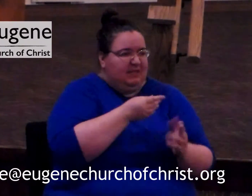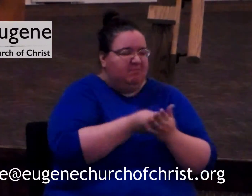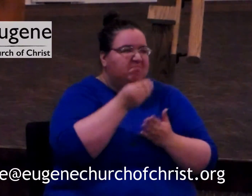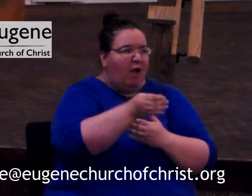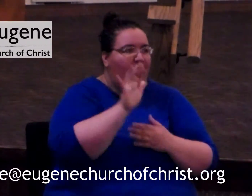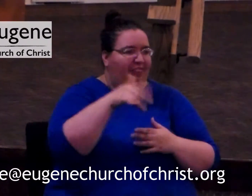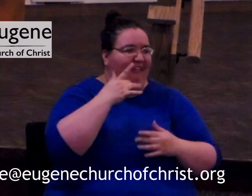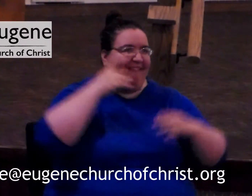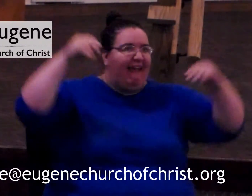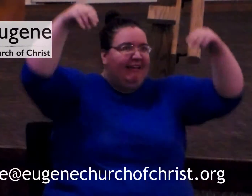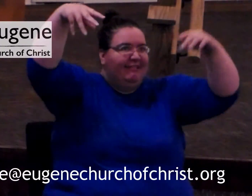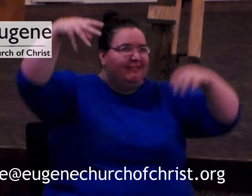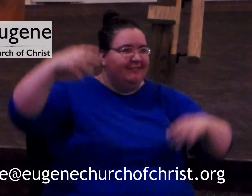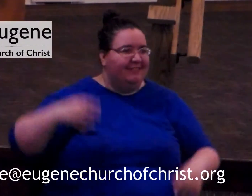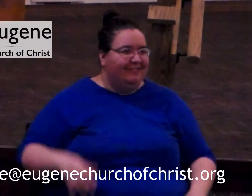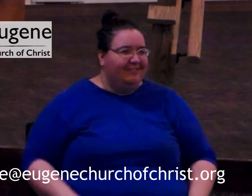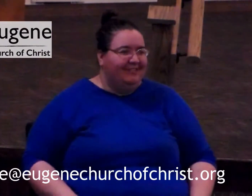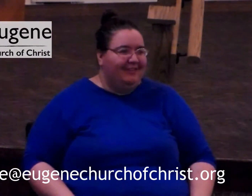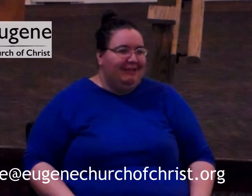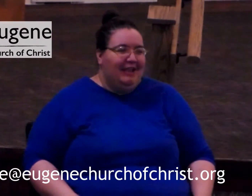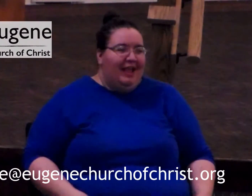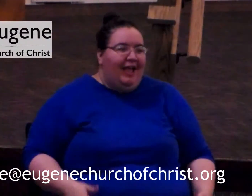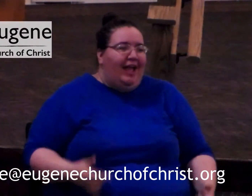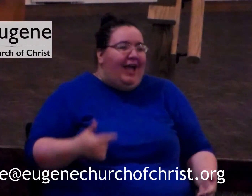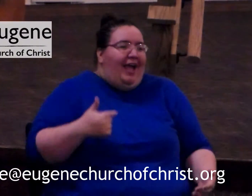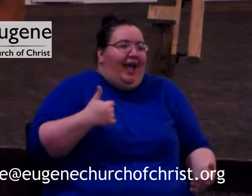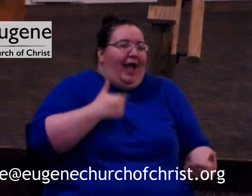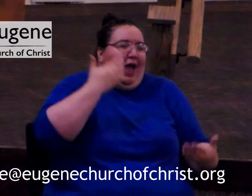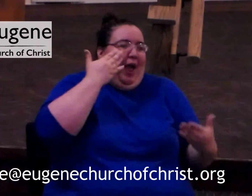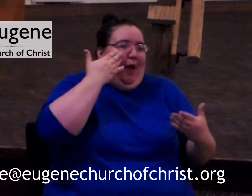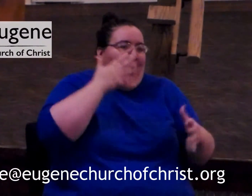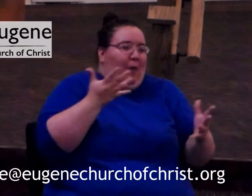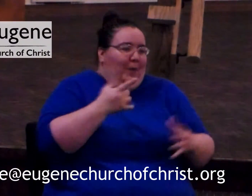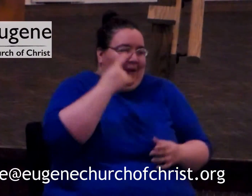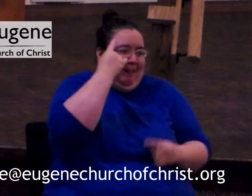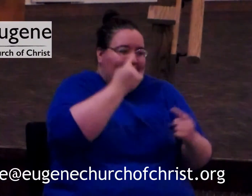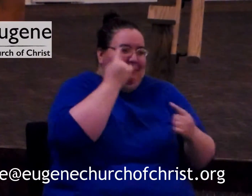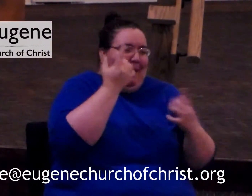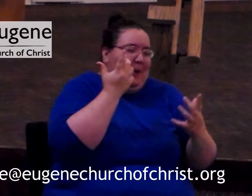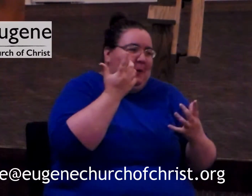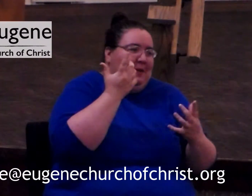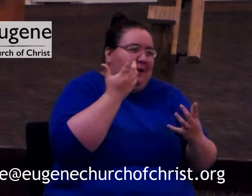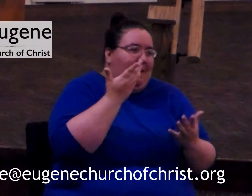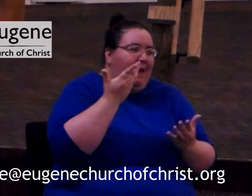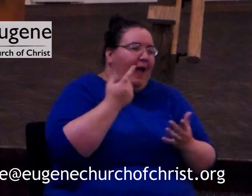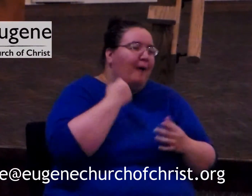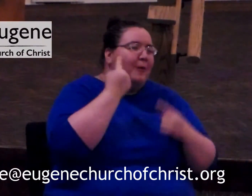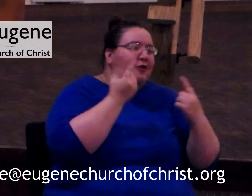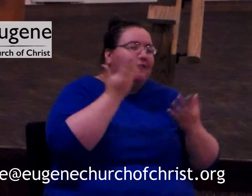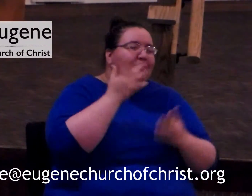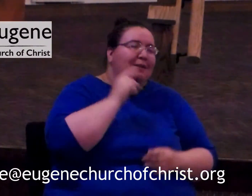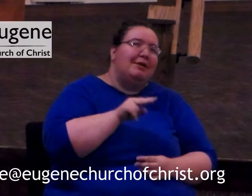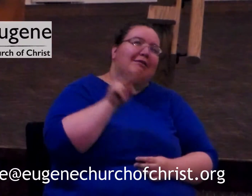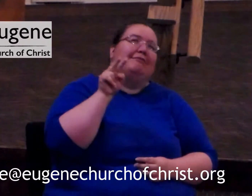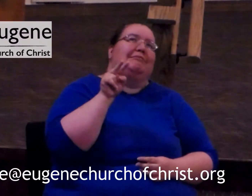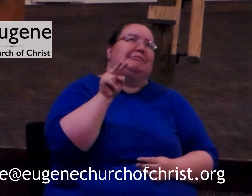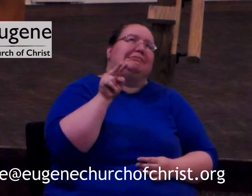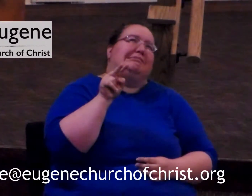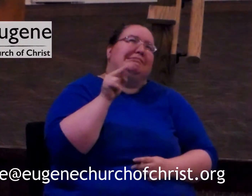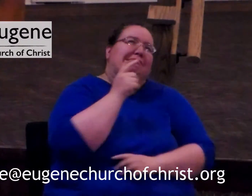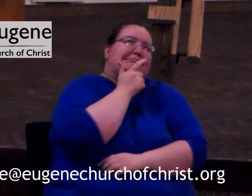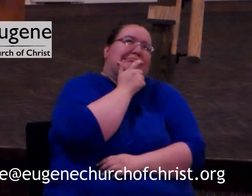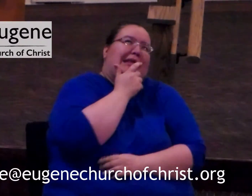chandelier. I have no idea what he thinks about that today. I wonder if he ever looks at it and thinks, maybe a little overboard, maybe one